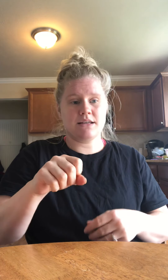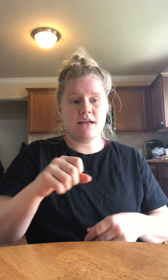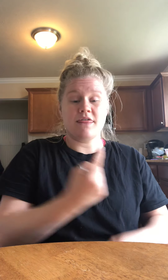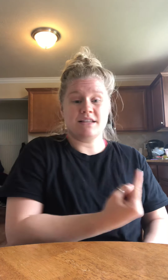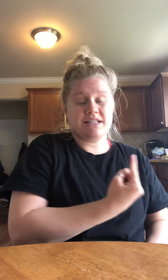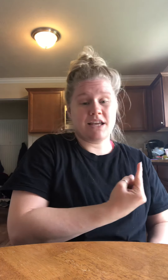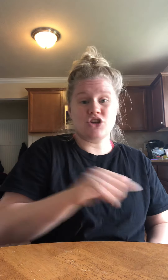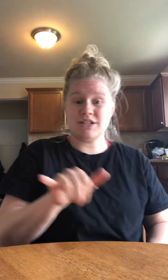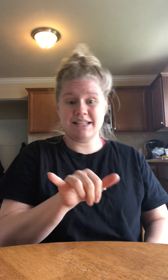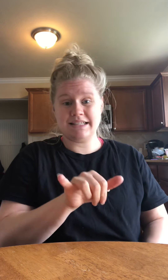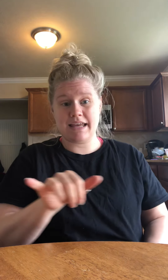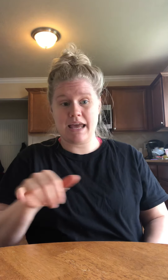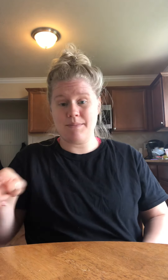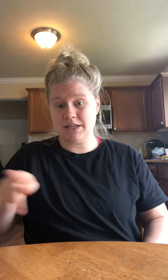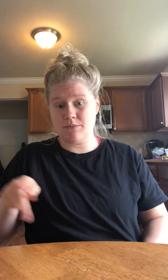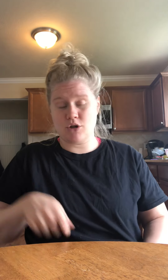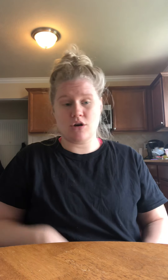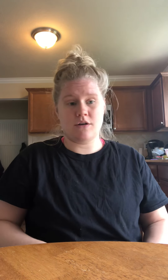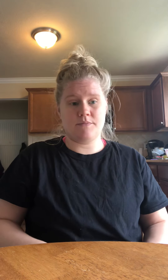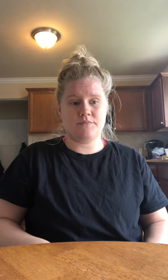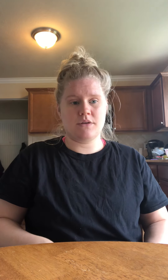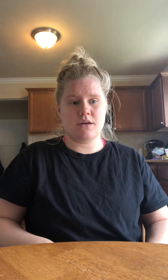the plural. So that gives us words like sheep,